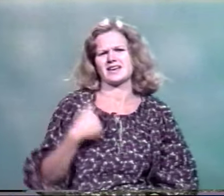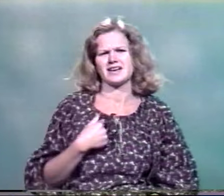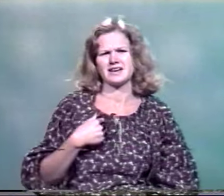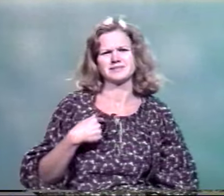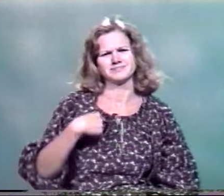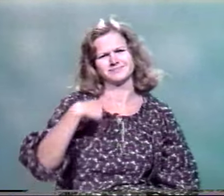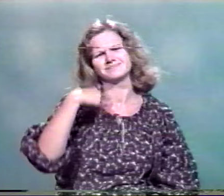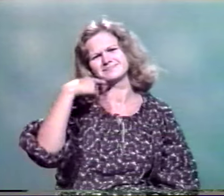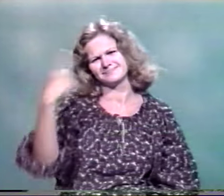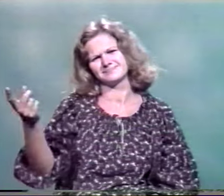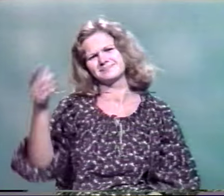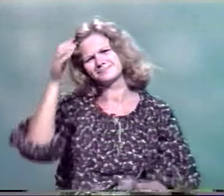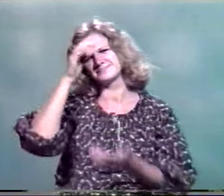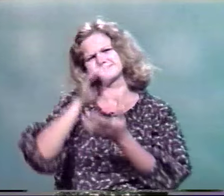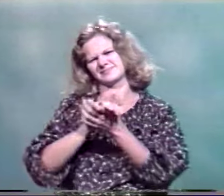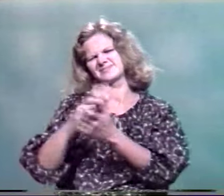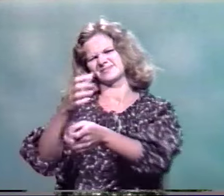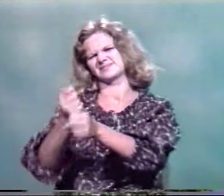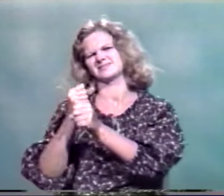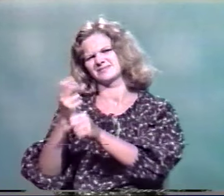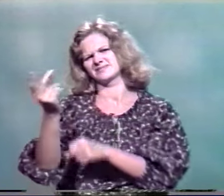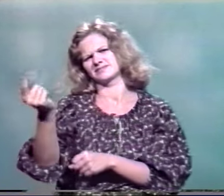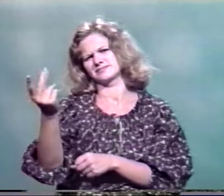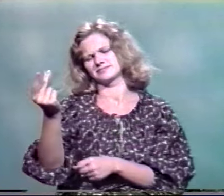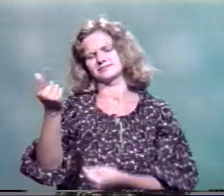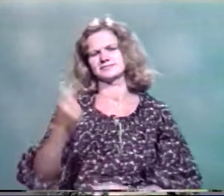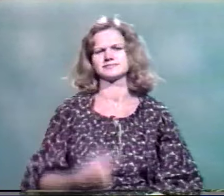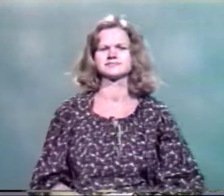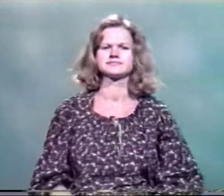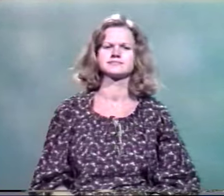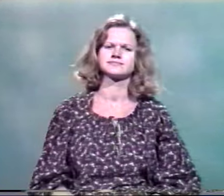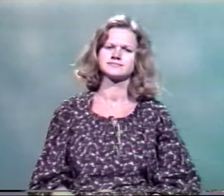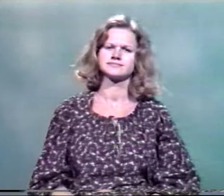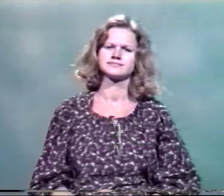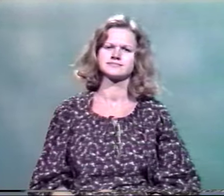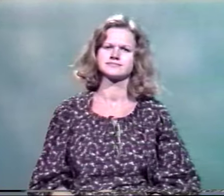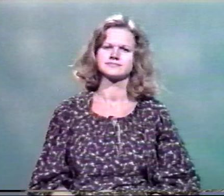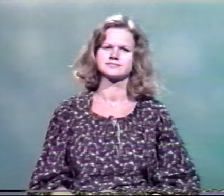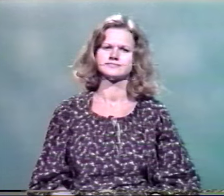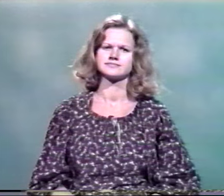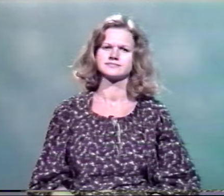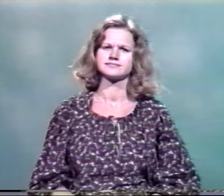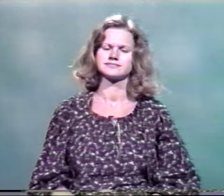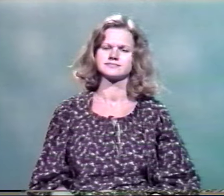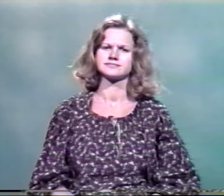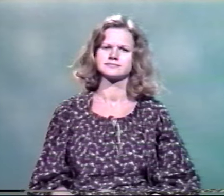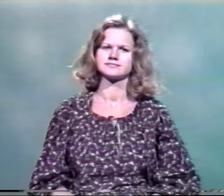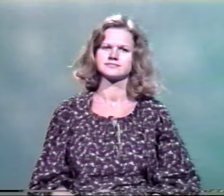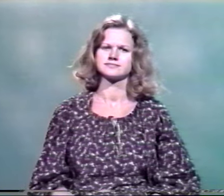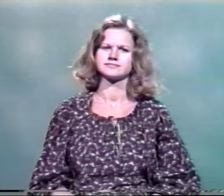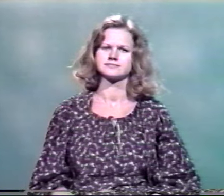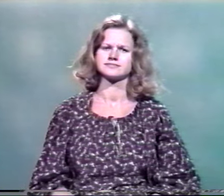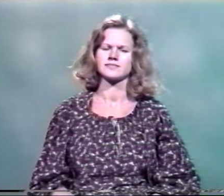Oh, I forgot. I told my husband to get the dog.